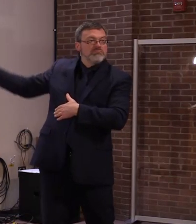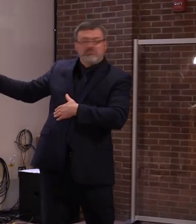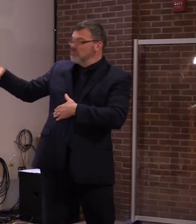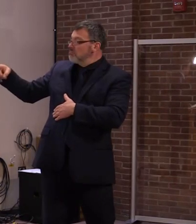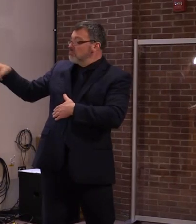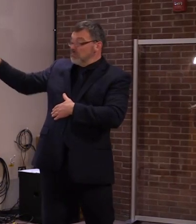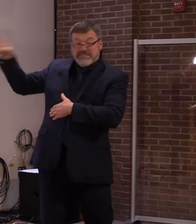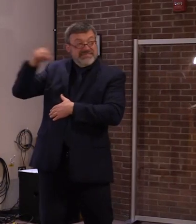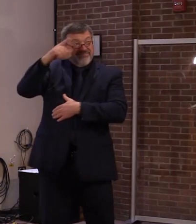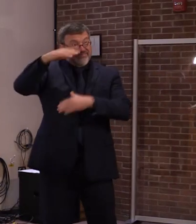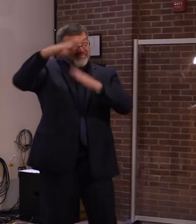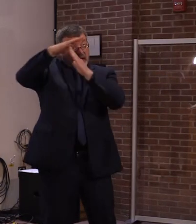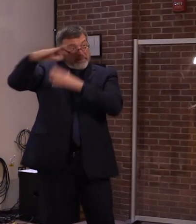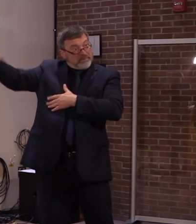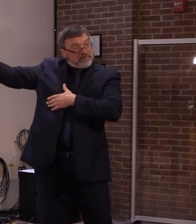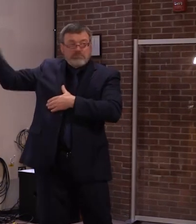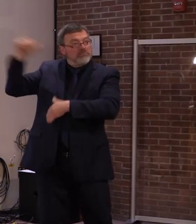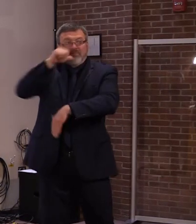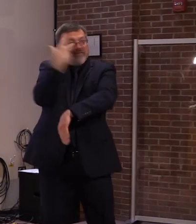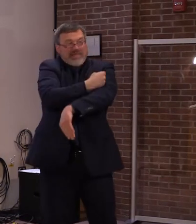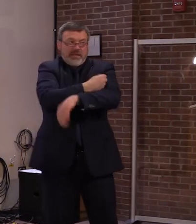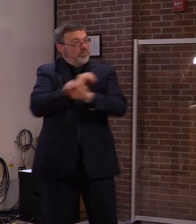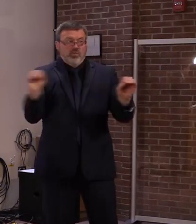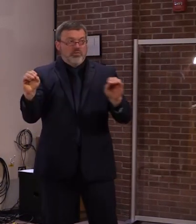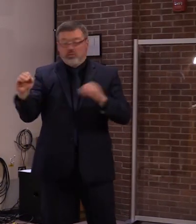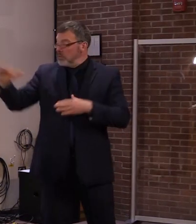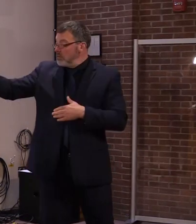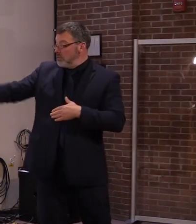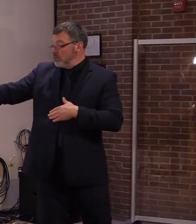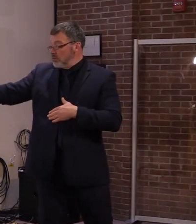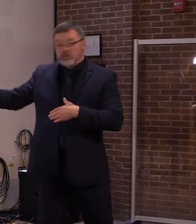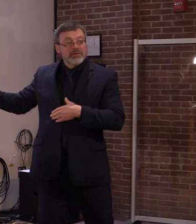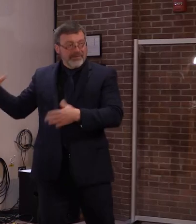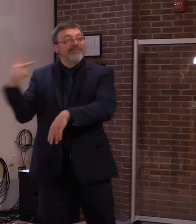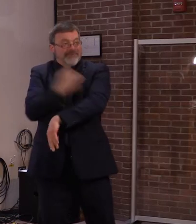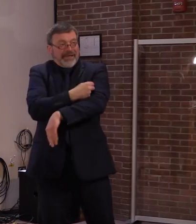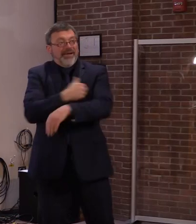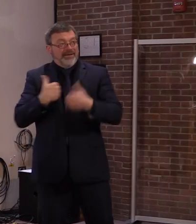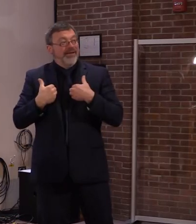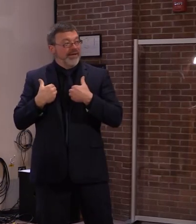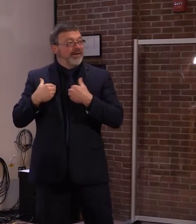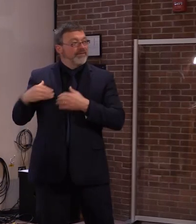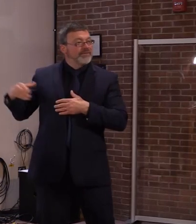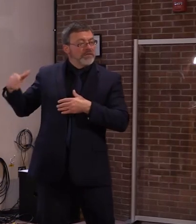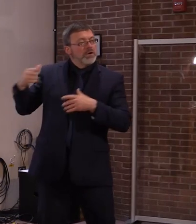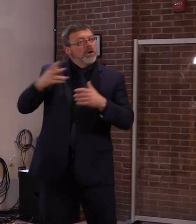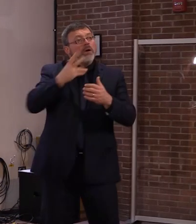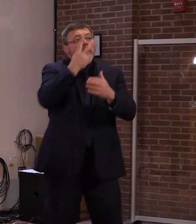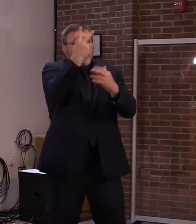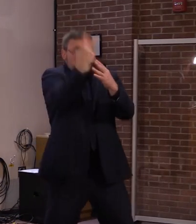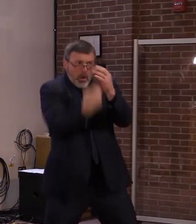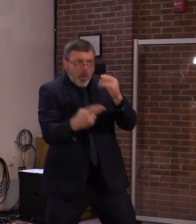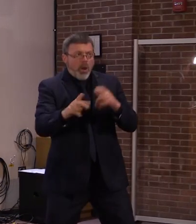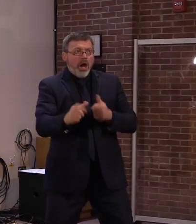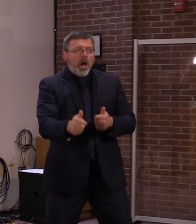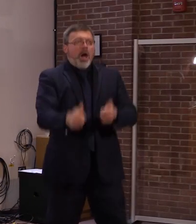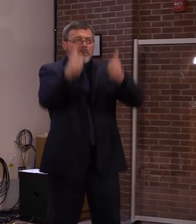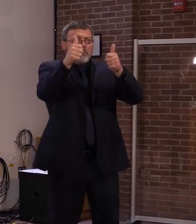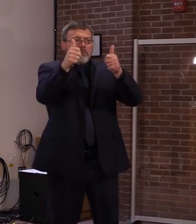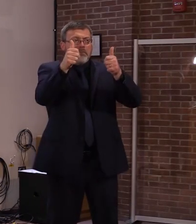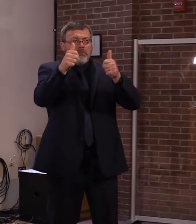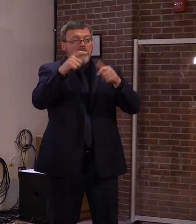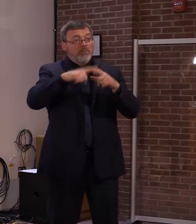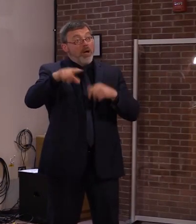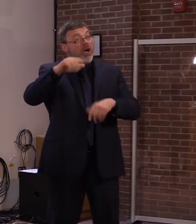not vaccinated rate being higher. You can see both of them have increased this week, about 30% each, 35% for the not